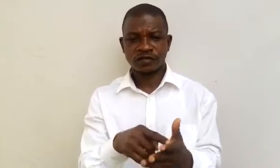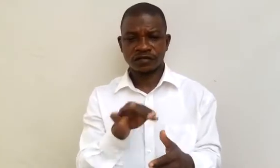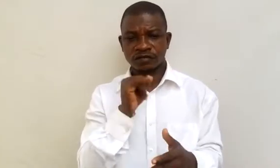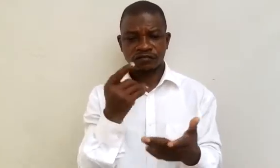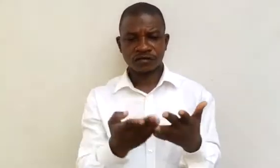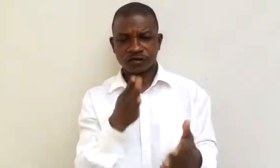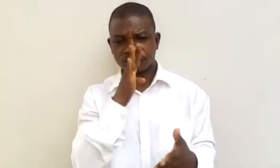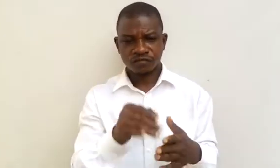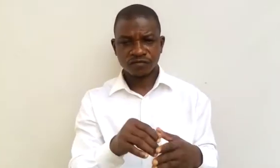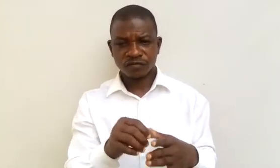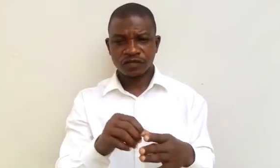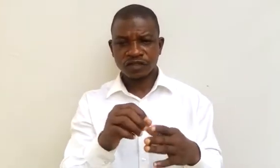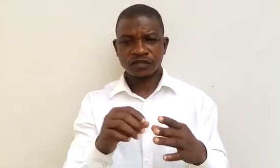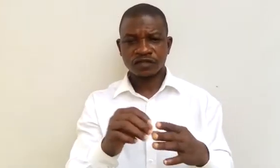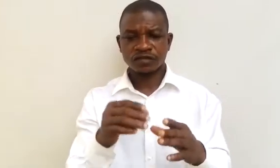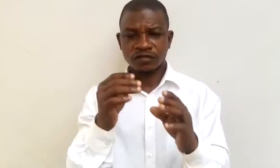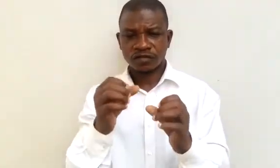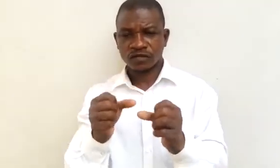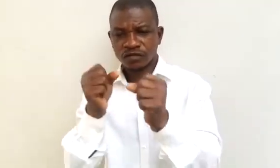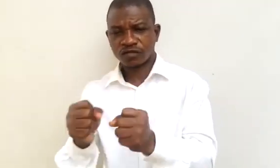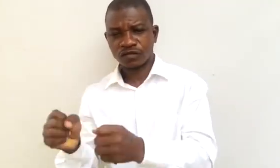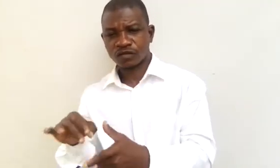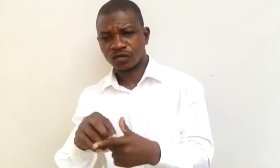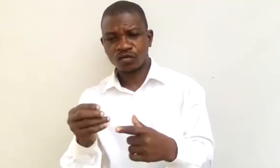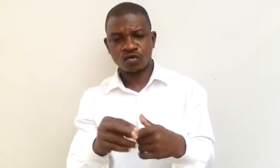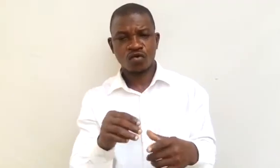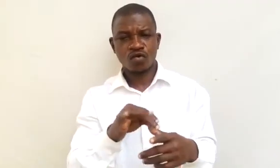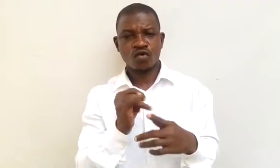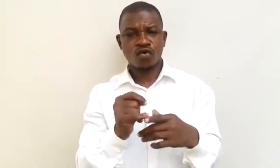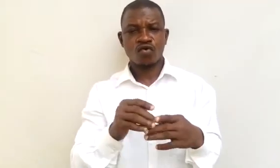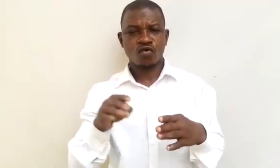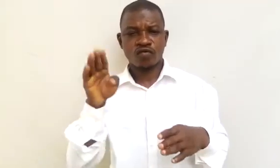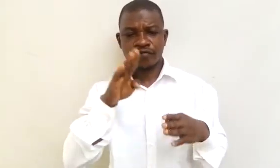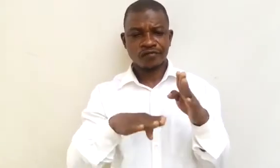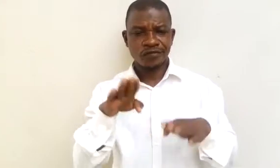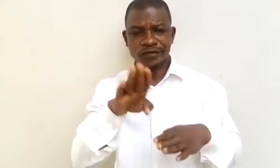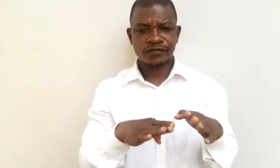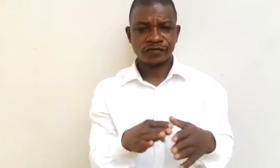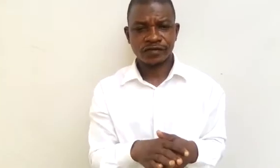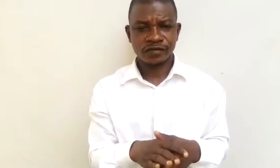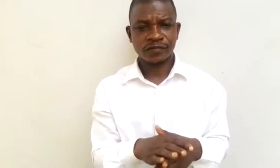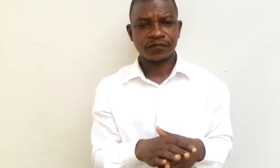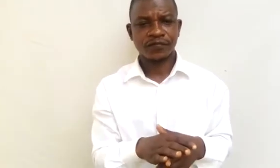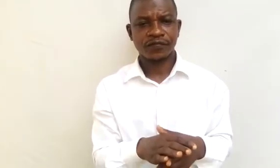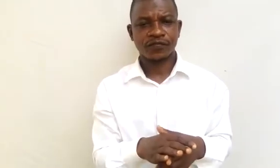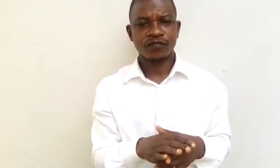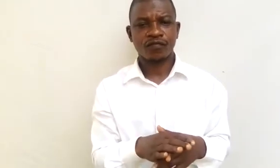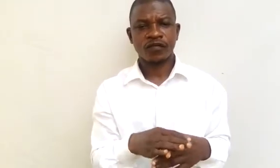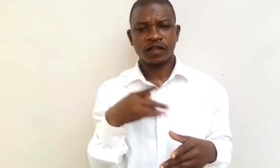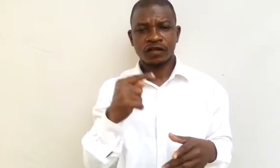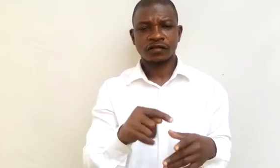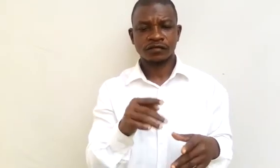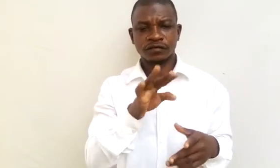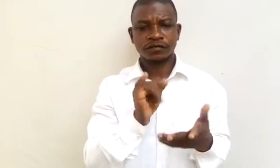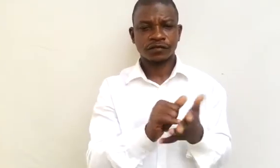structural, physiological, or behavioral. The term adaptation came from